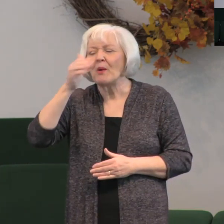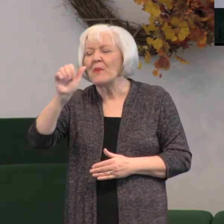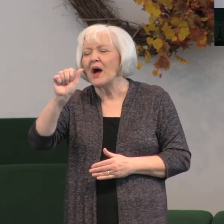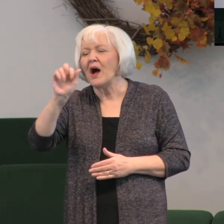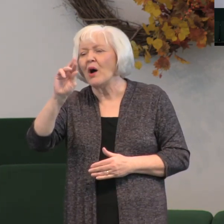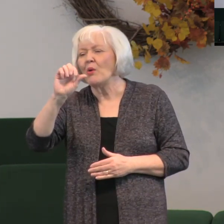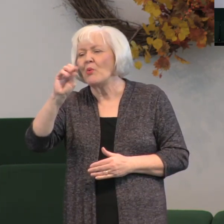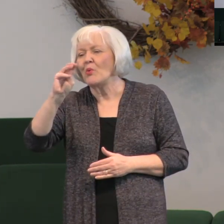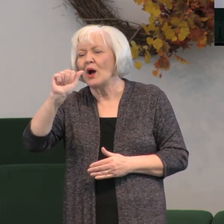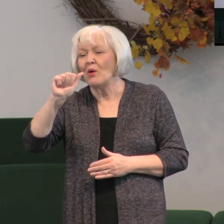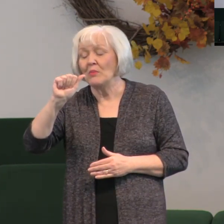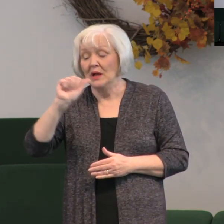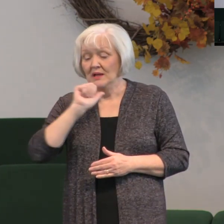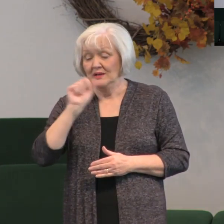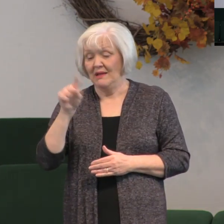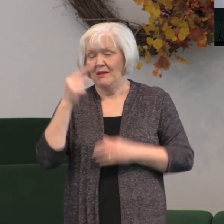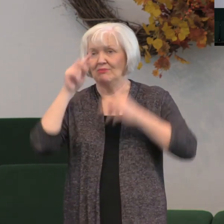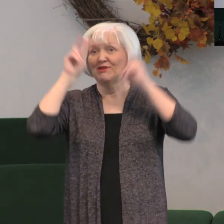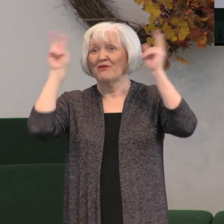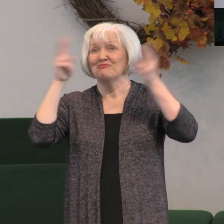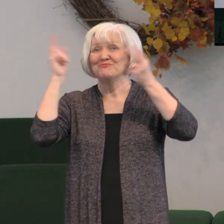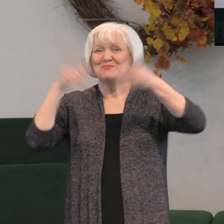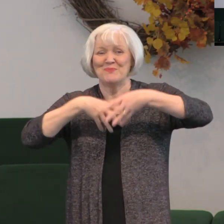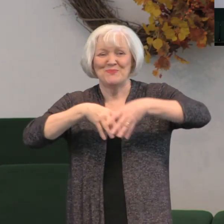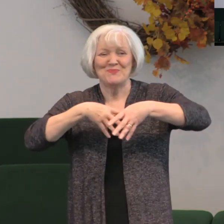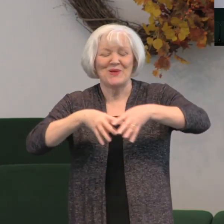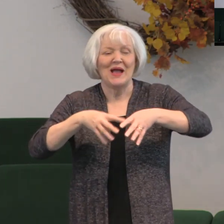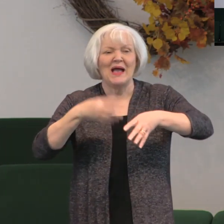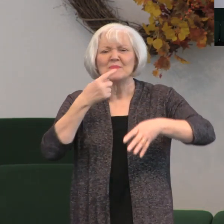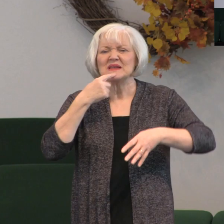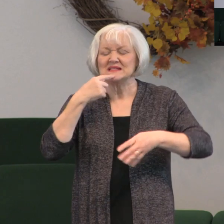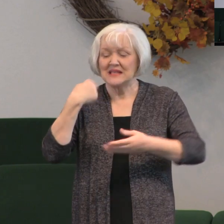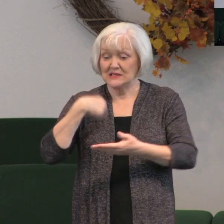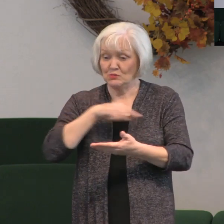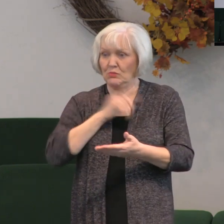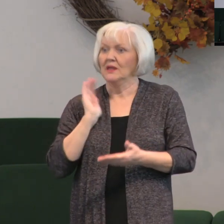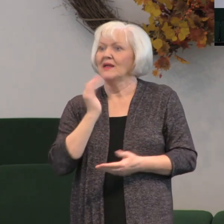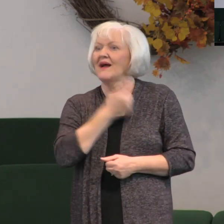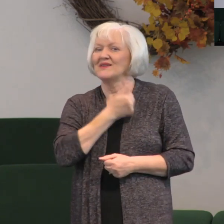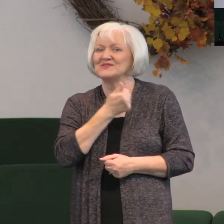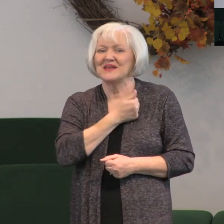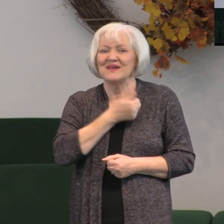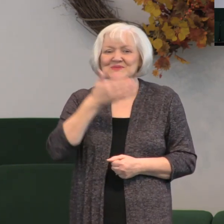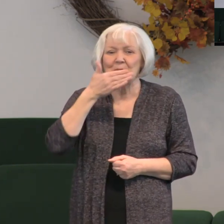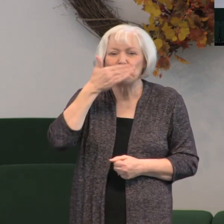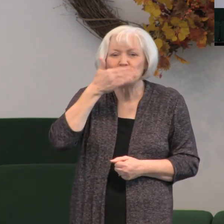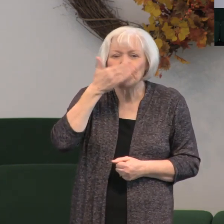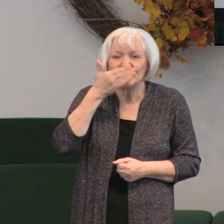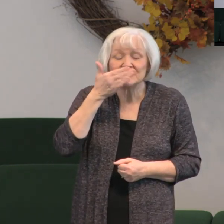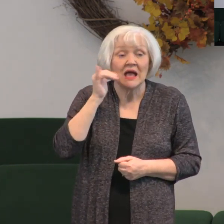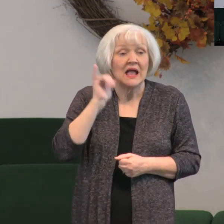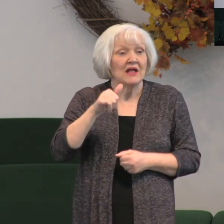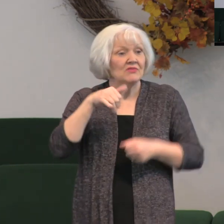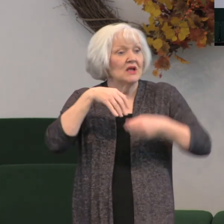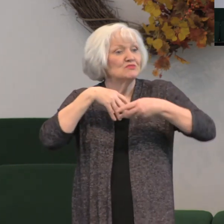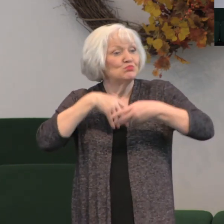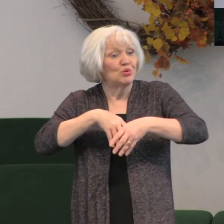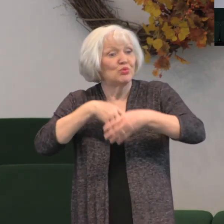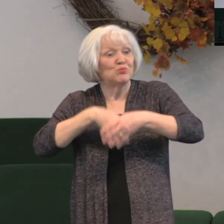triumphal procession but he says that we are an aroma in these triumphal processions in